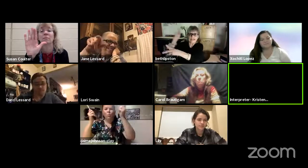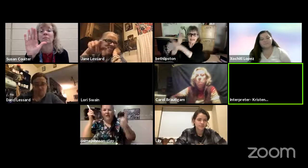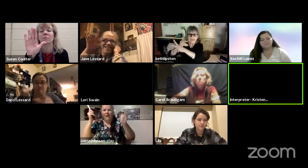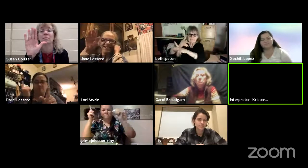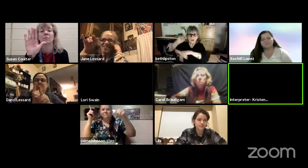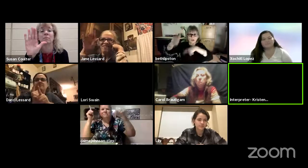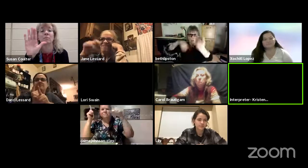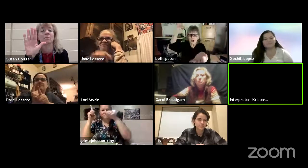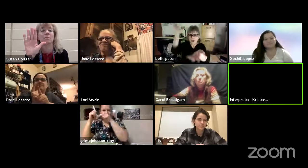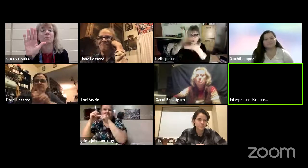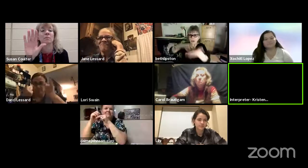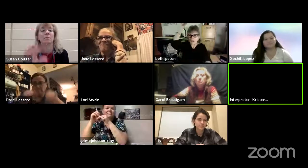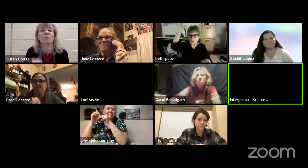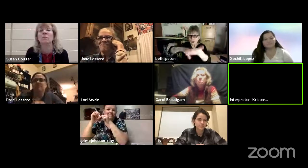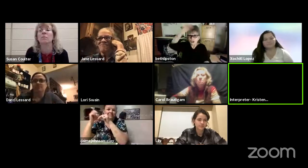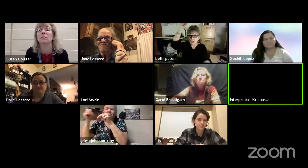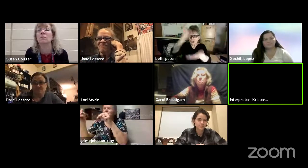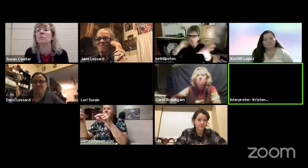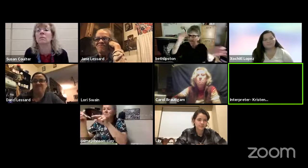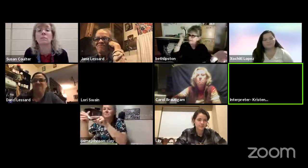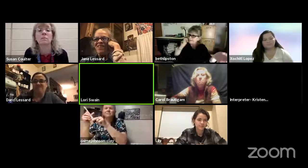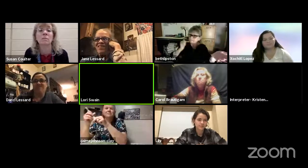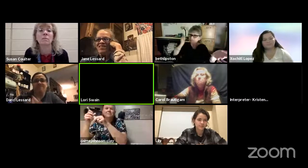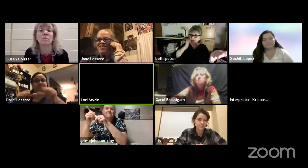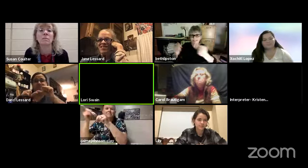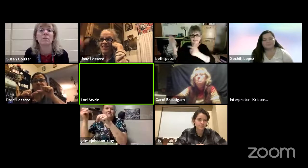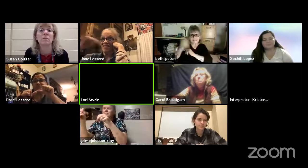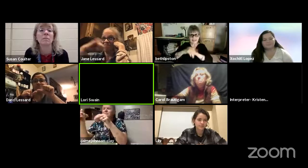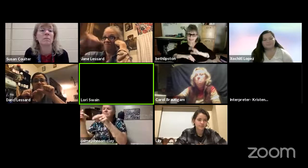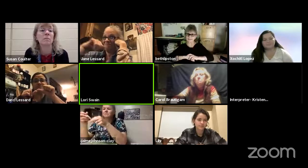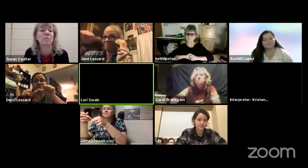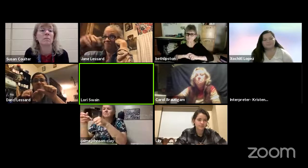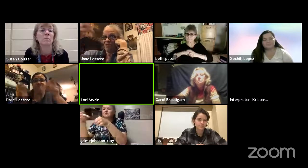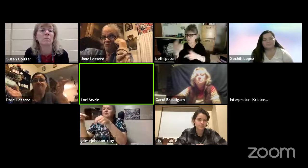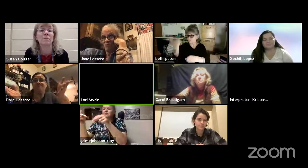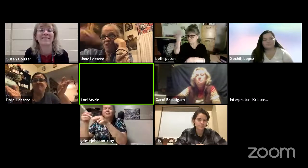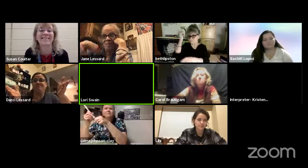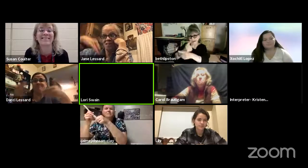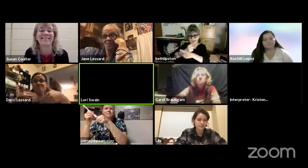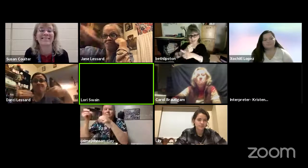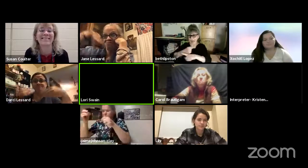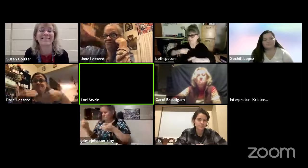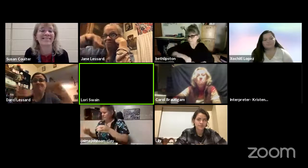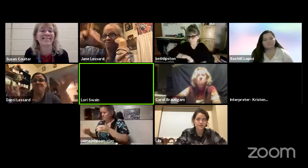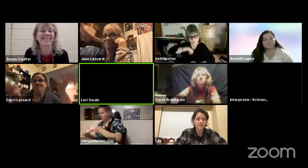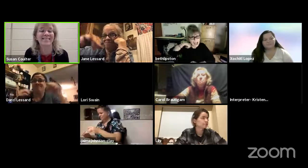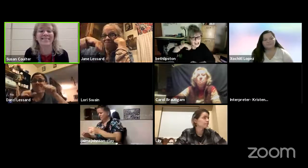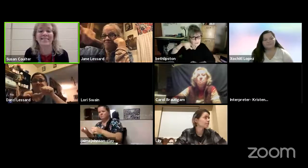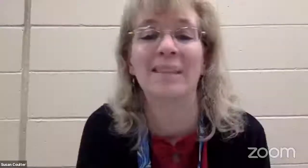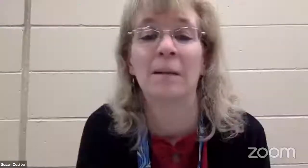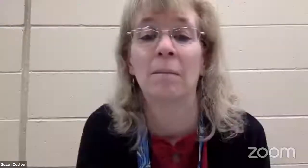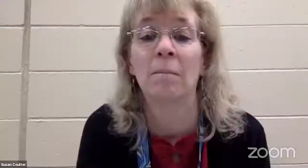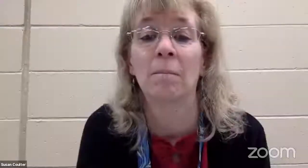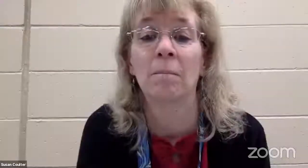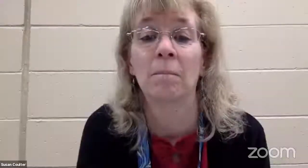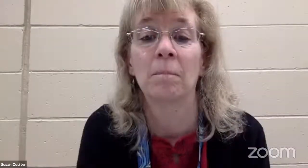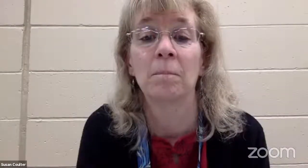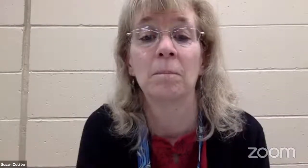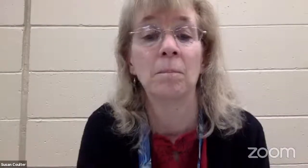just a number. Keep learning, continue learning every day. There's always something to learn, right?